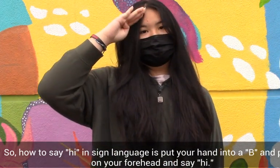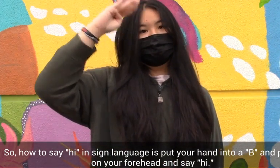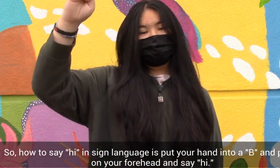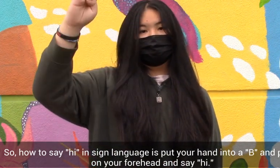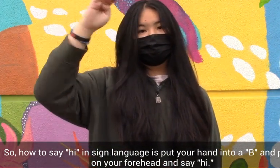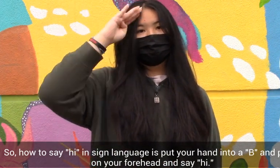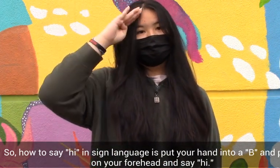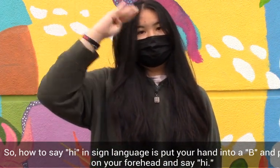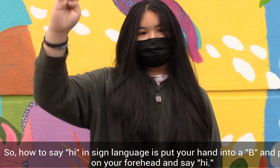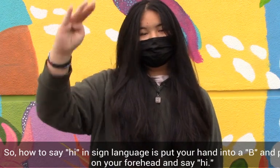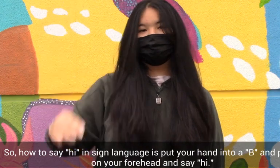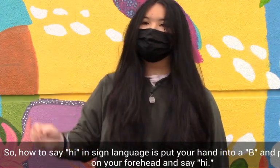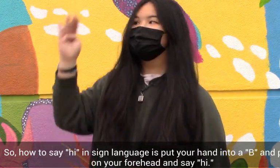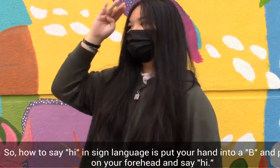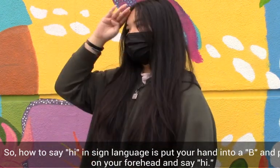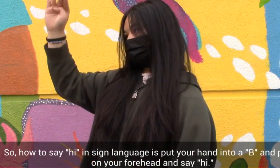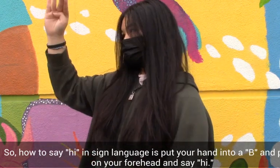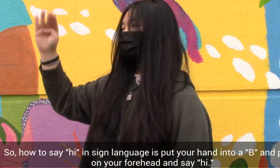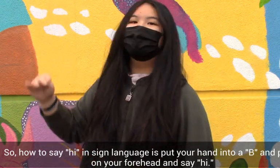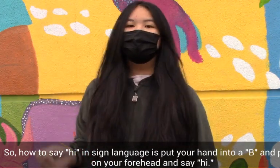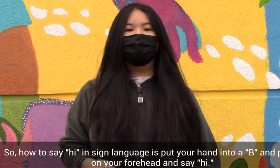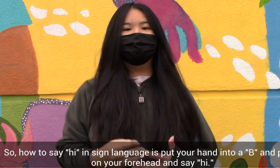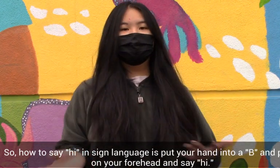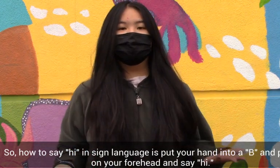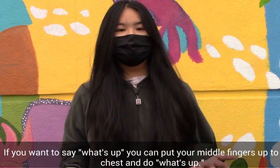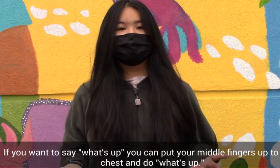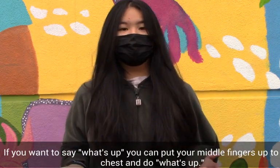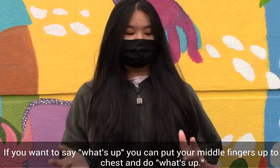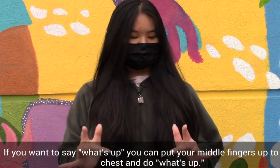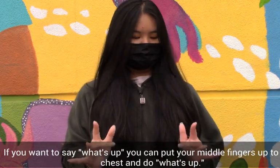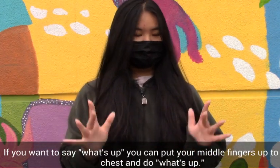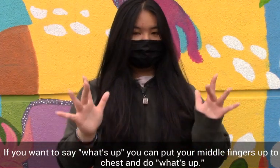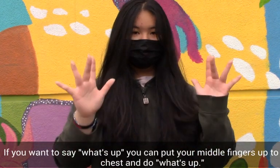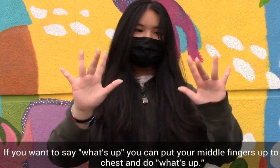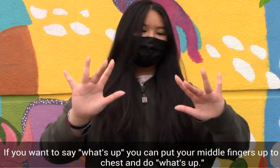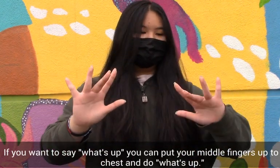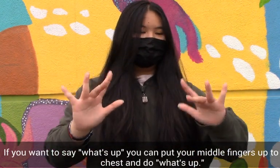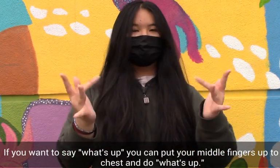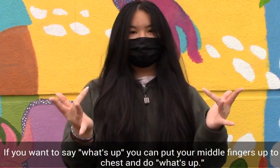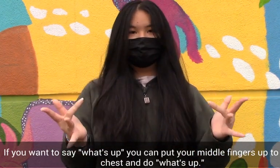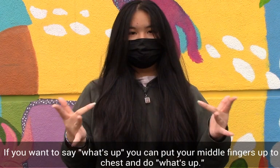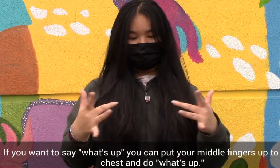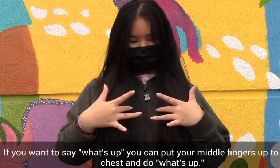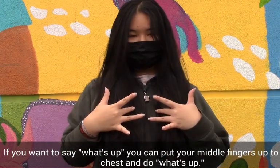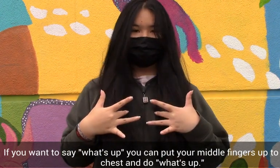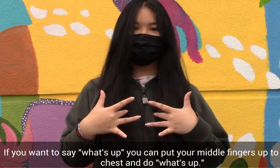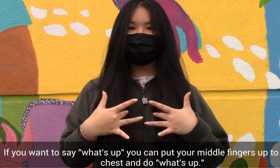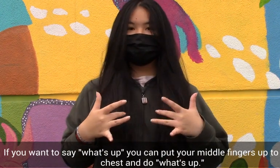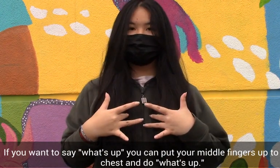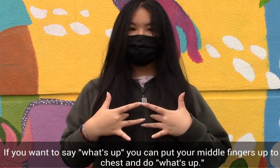hi, hi, hi. Or if you want to say what's up, you can put your middle finger up to your chest and say